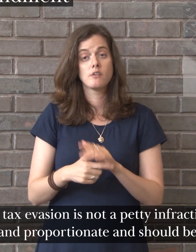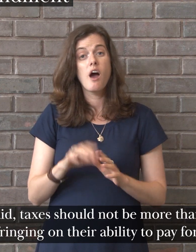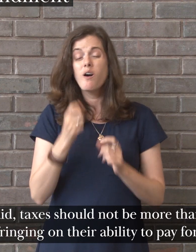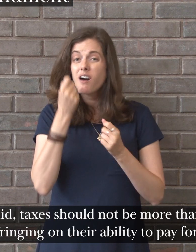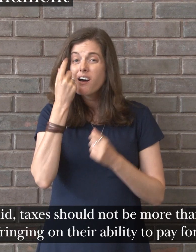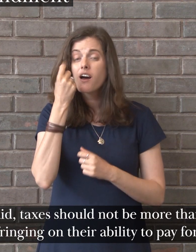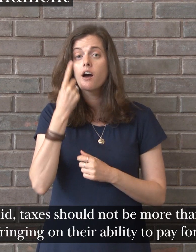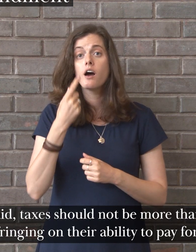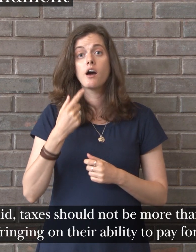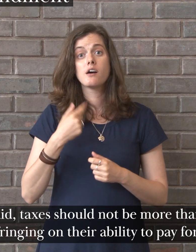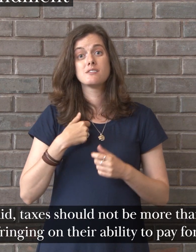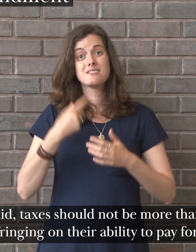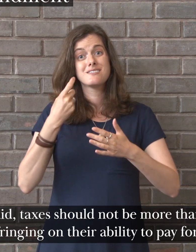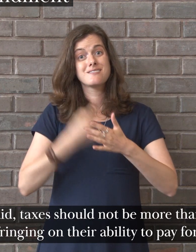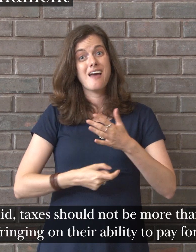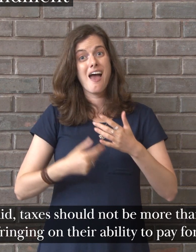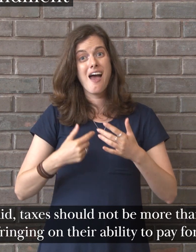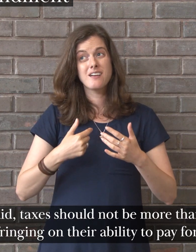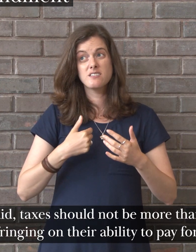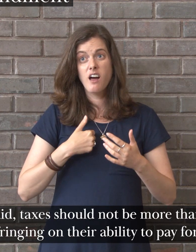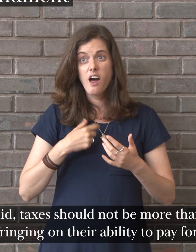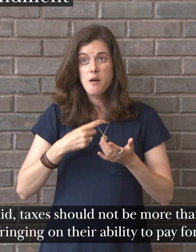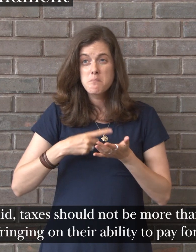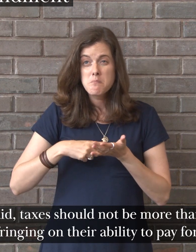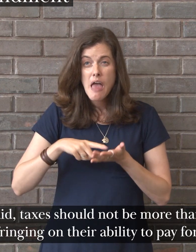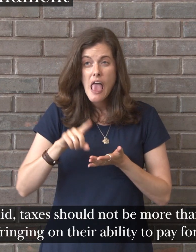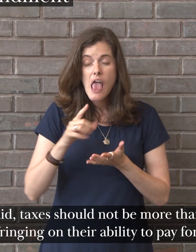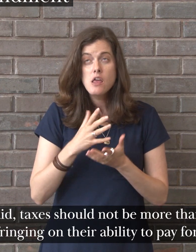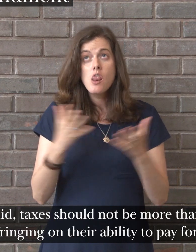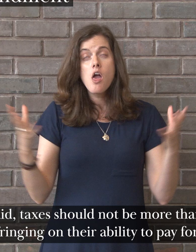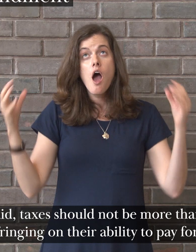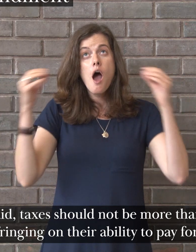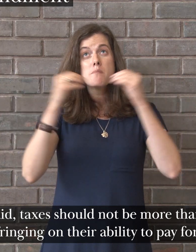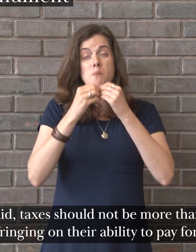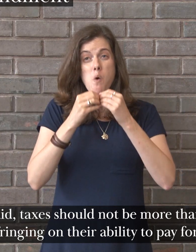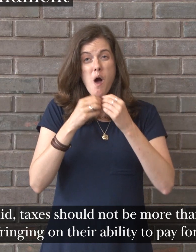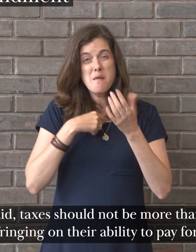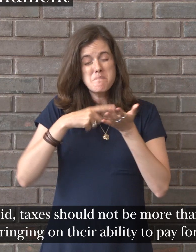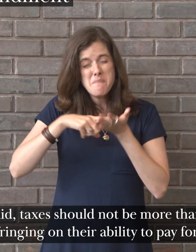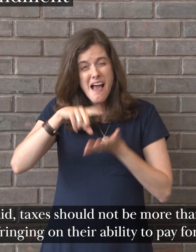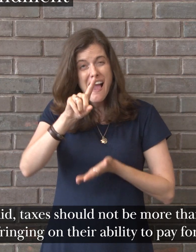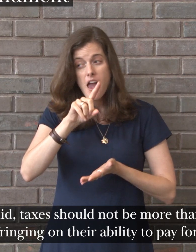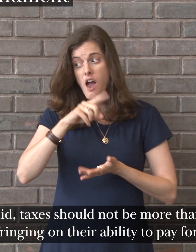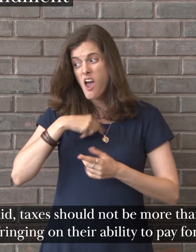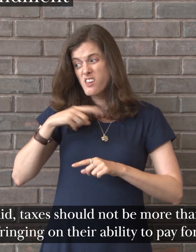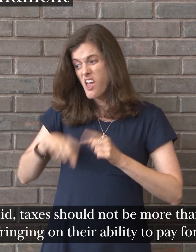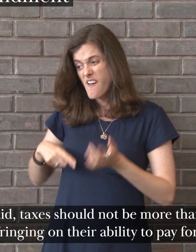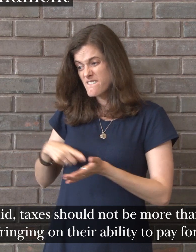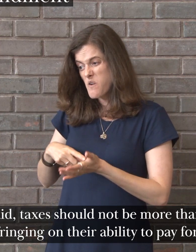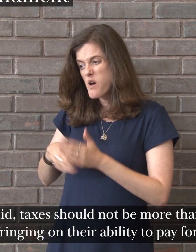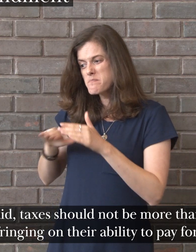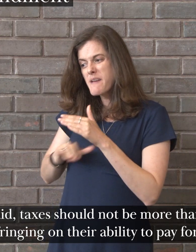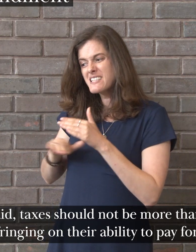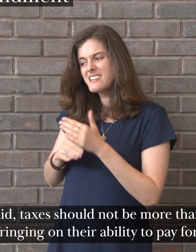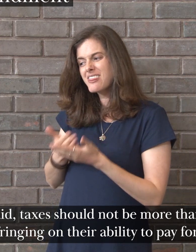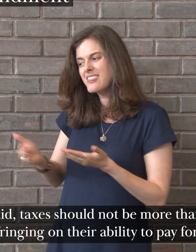With that said, taxes should not be more than a person can pay without infringing on their ability to pay for basic